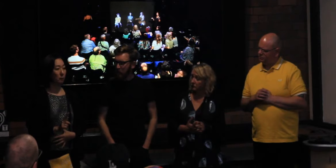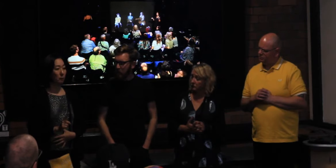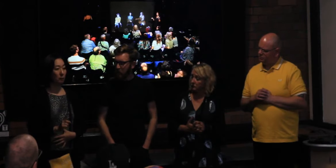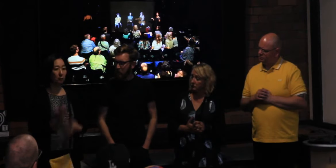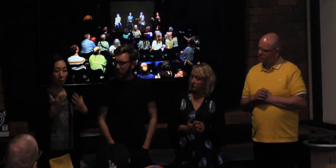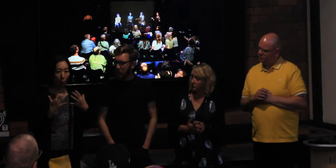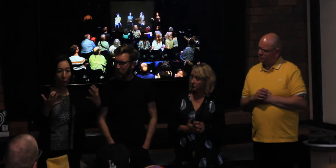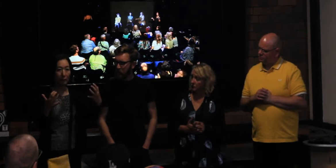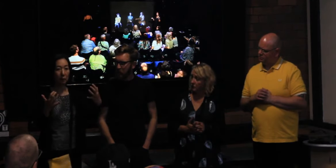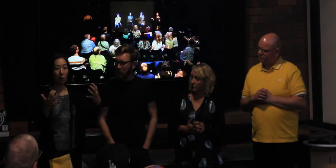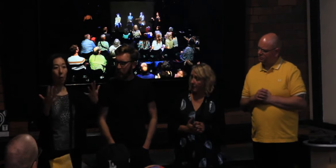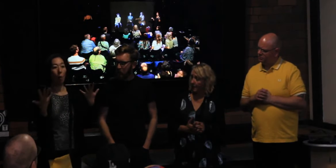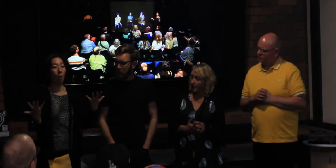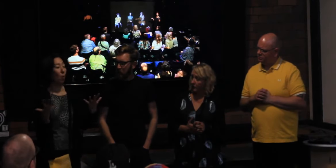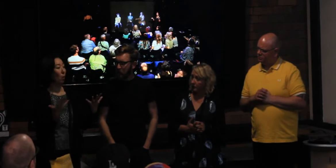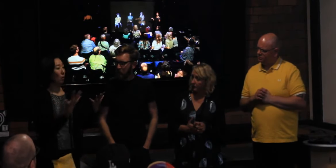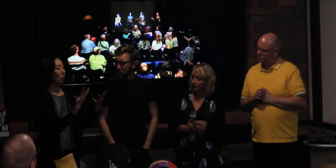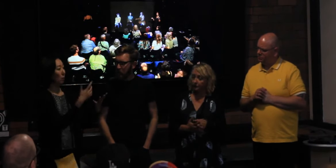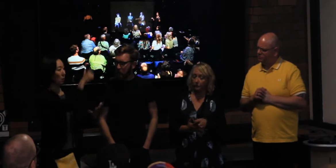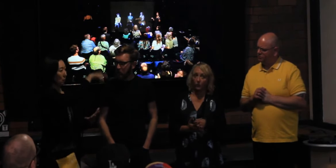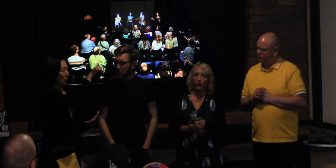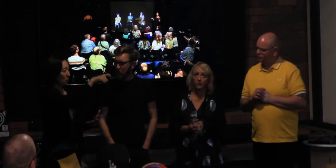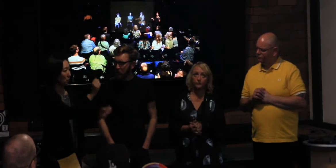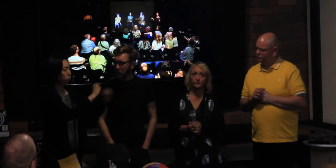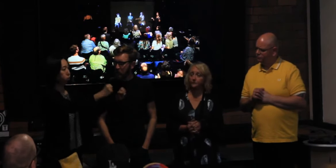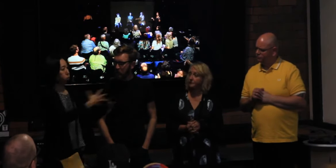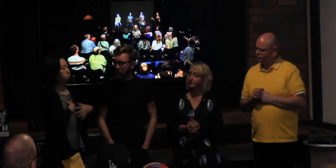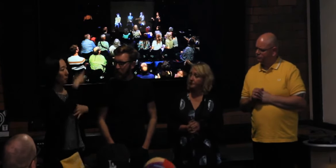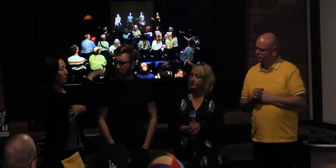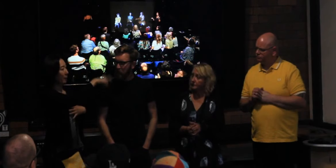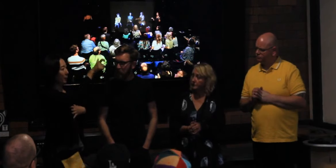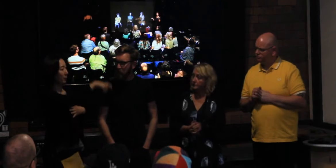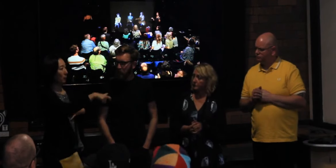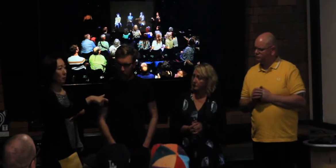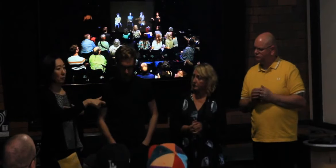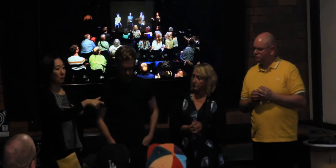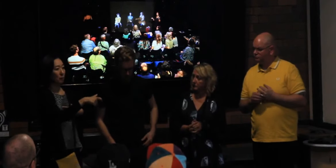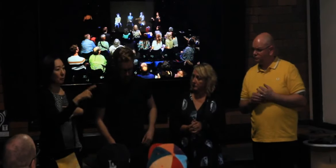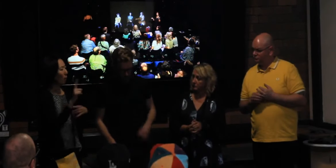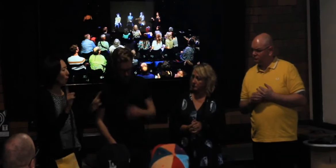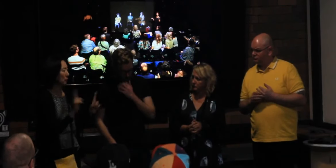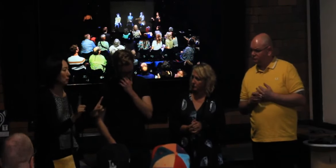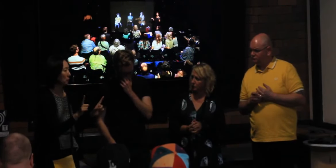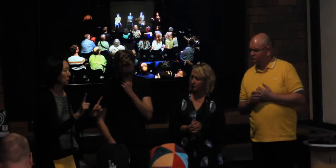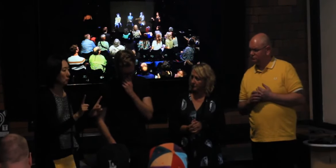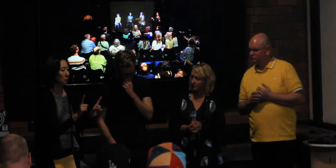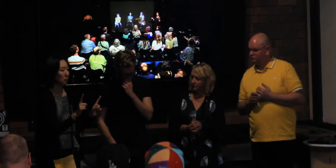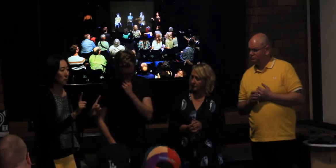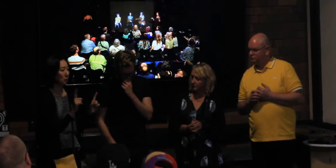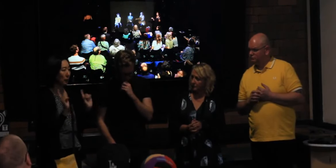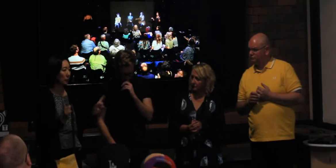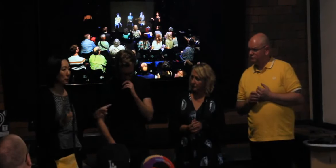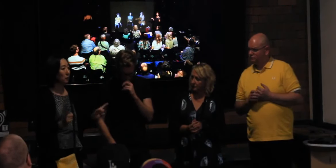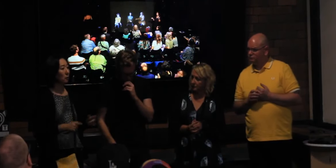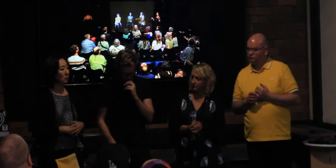feel no. I don't know about the audience or other people,